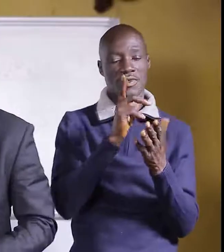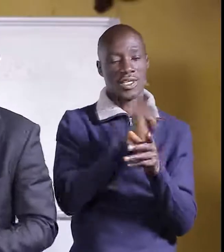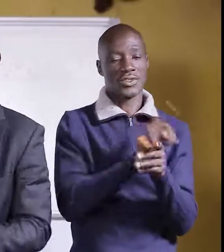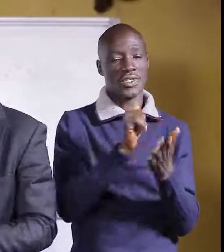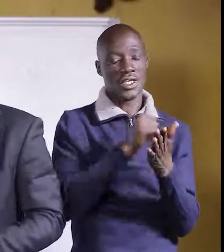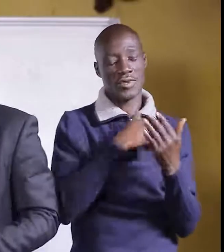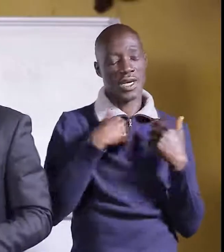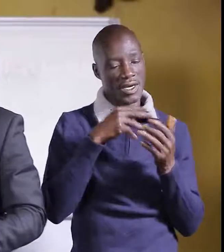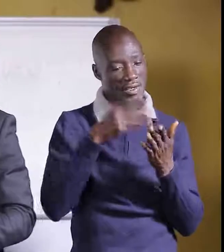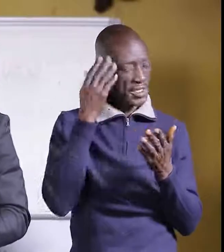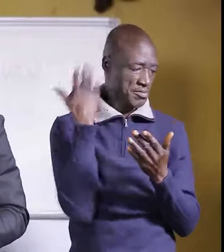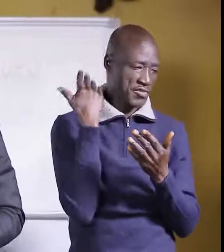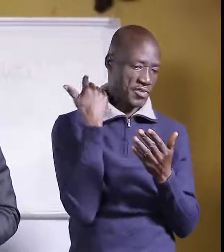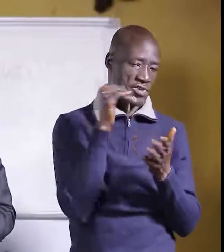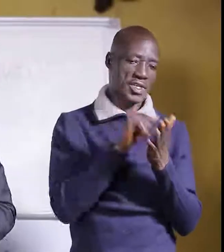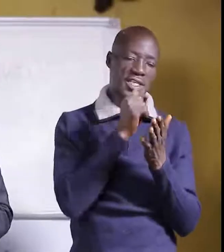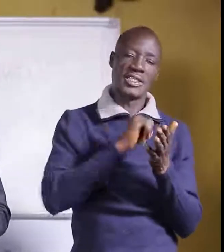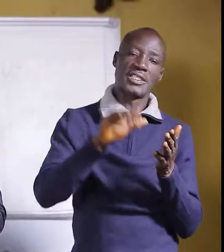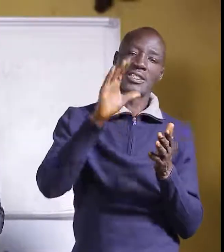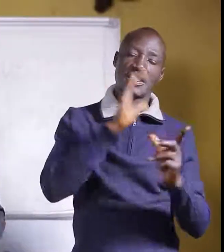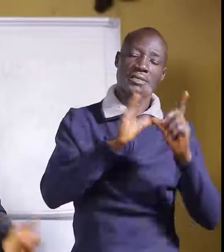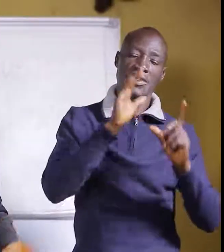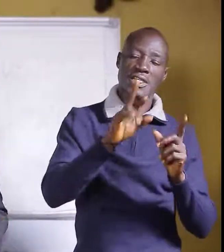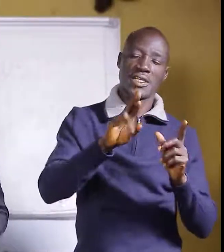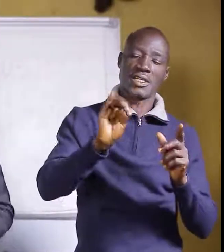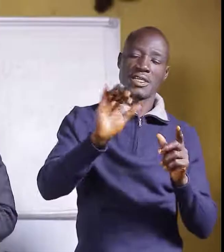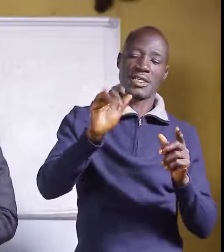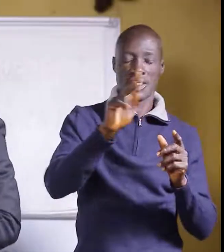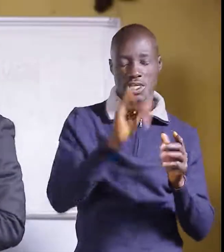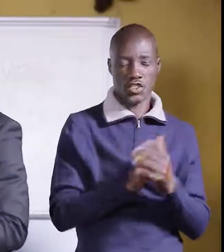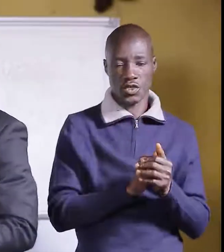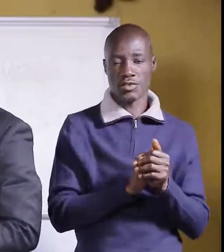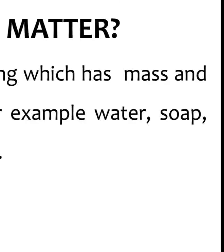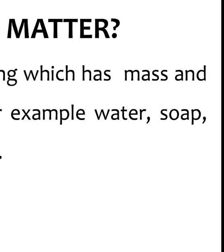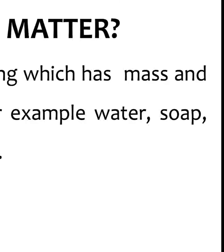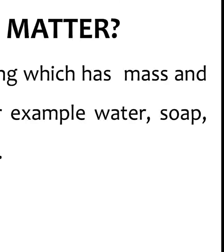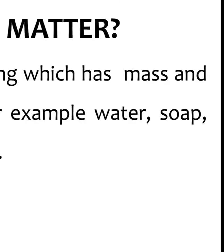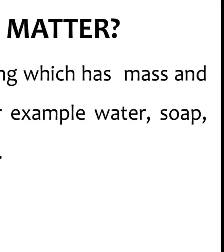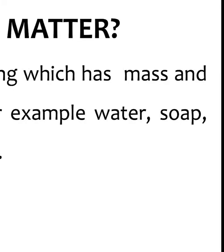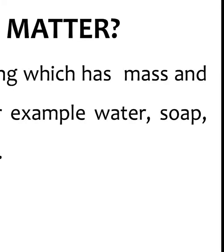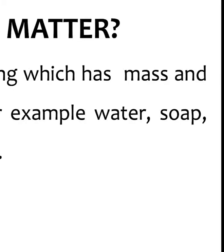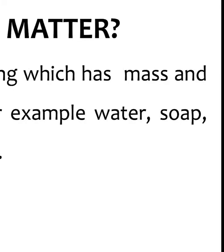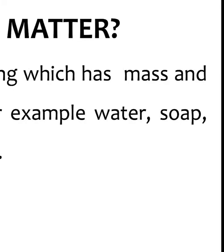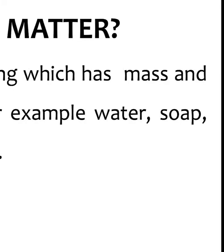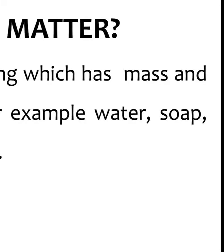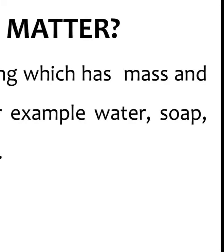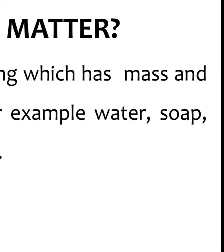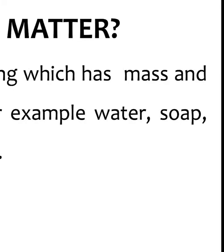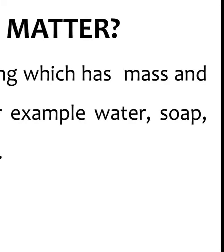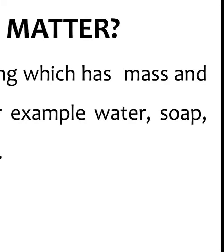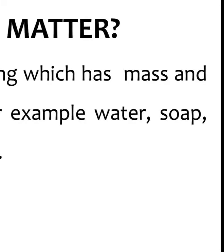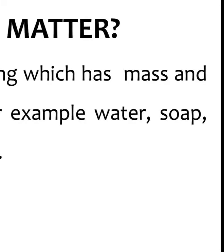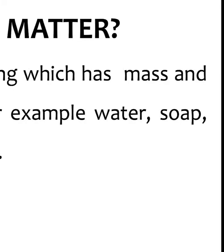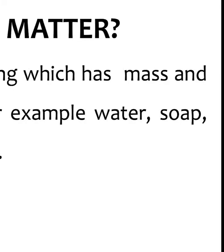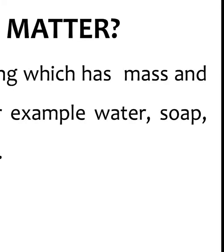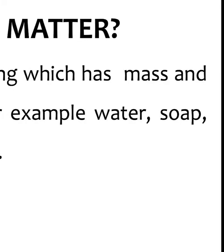lessons, what an endothermic reaction is, and also what an exothermic reaction is. Now, having known what chemistry is,